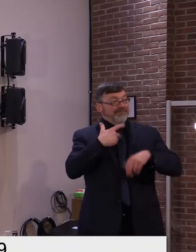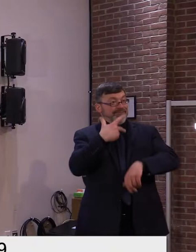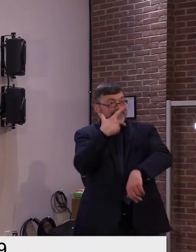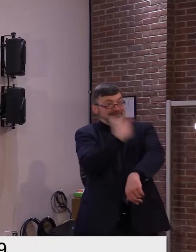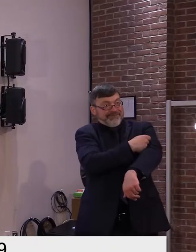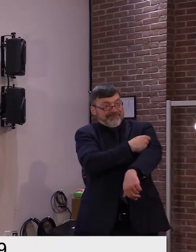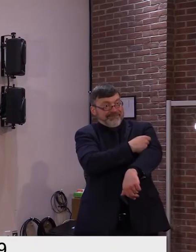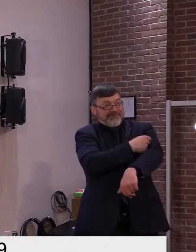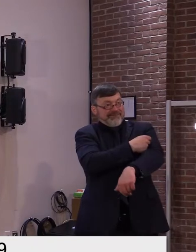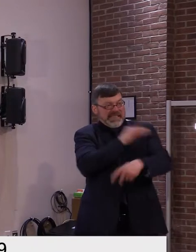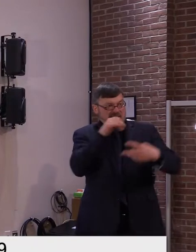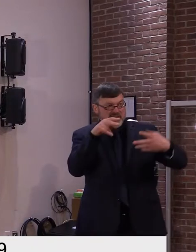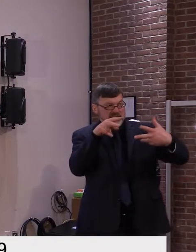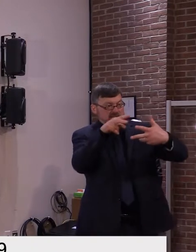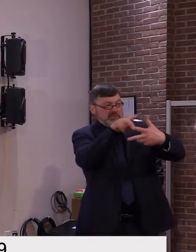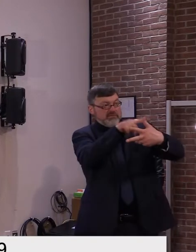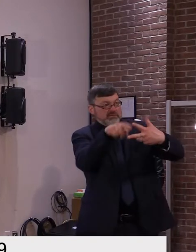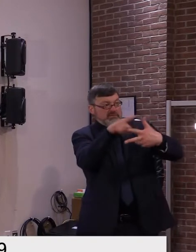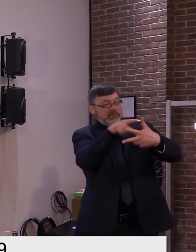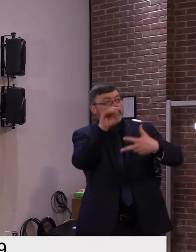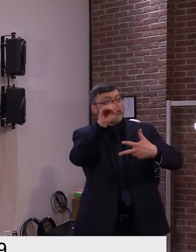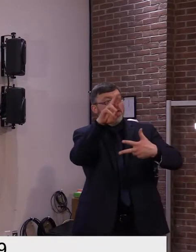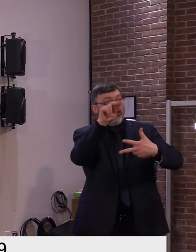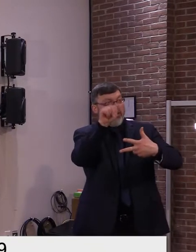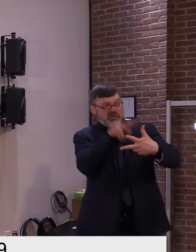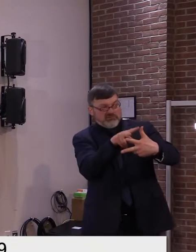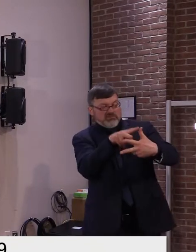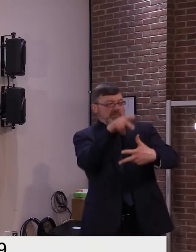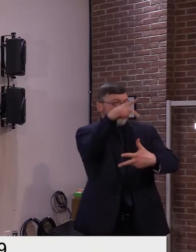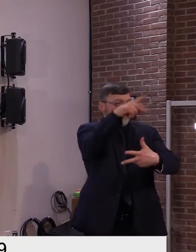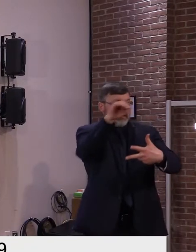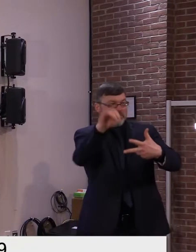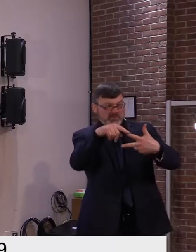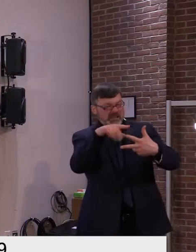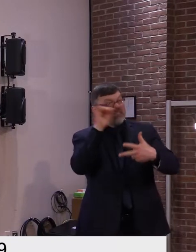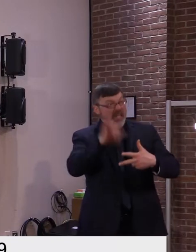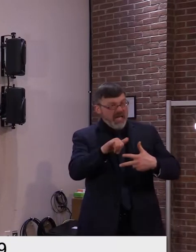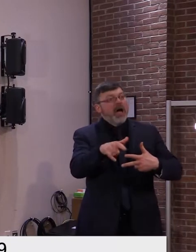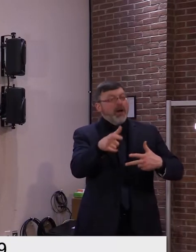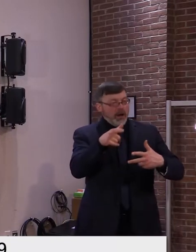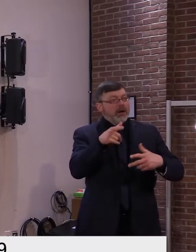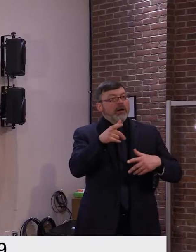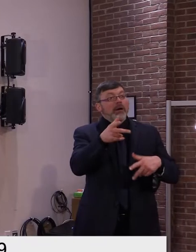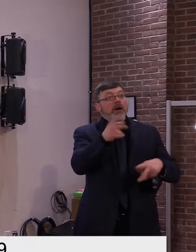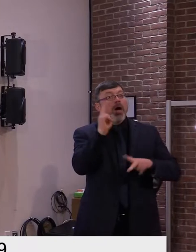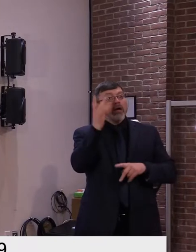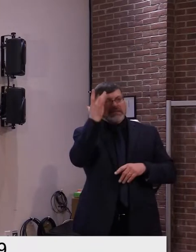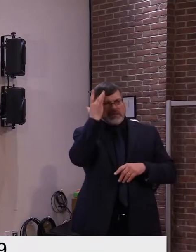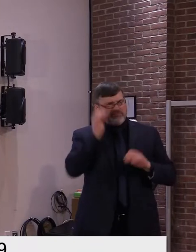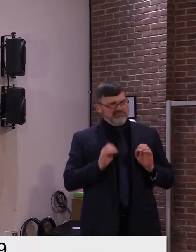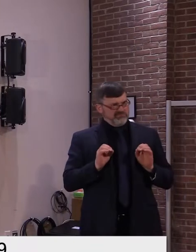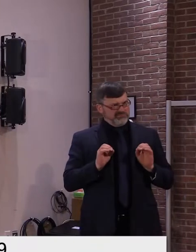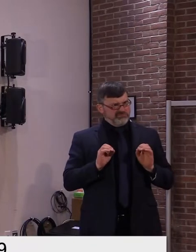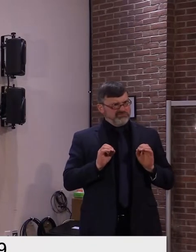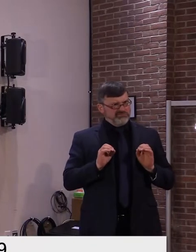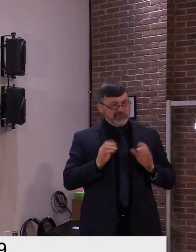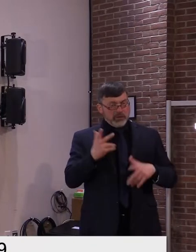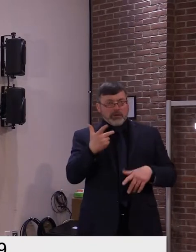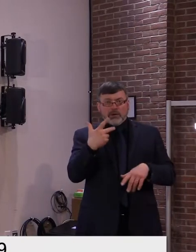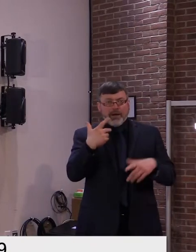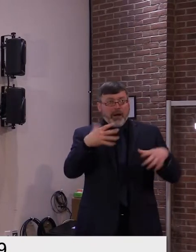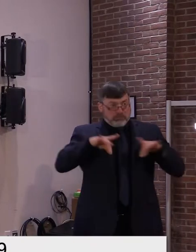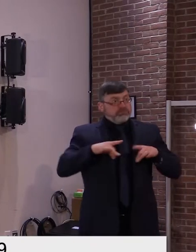The other topic I'd like to talk about today is the variant strains. We've just received more results from last